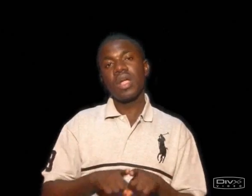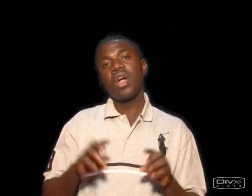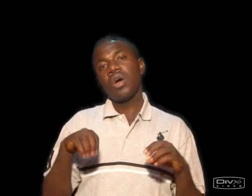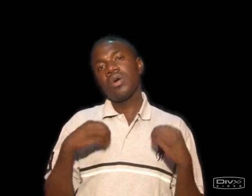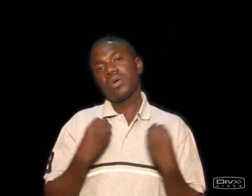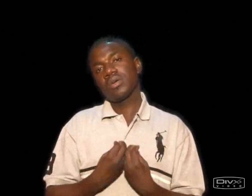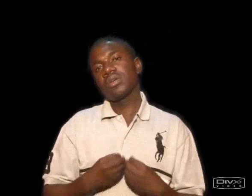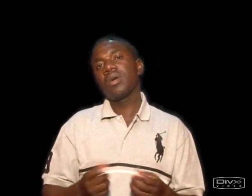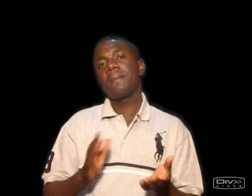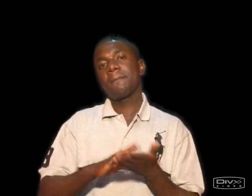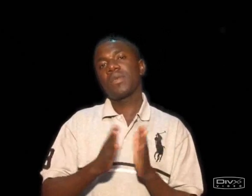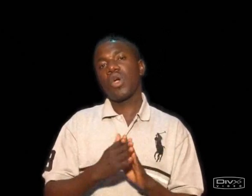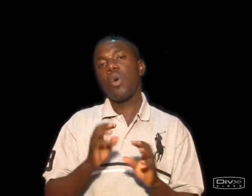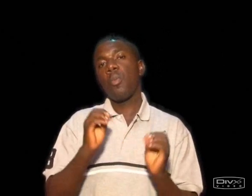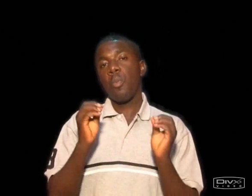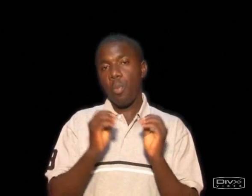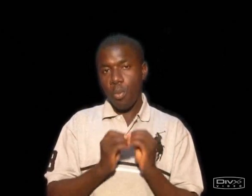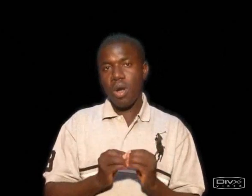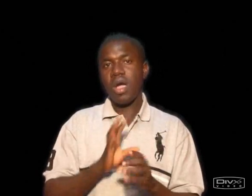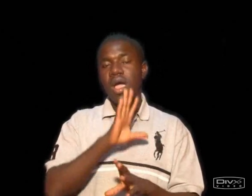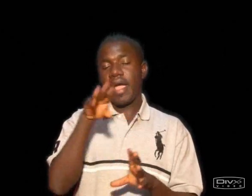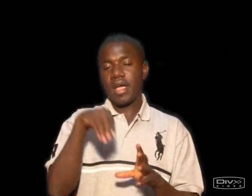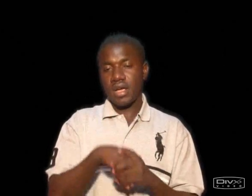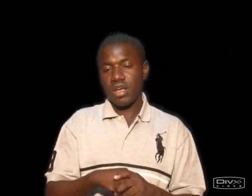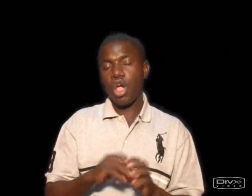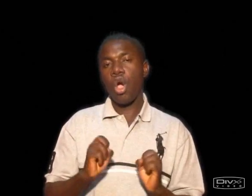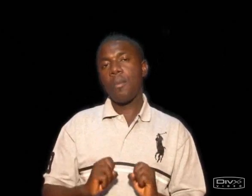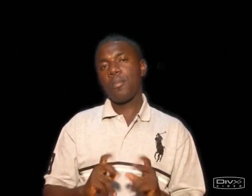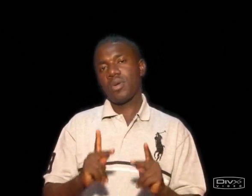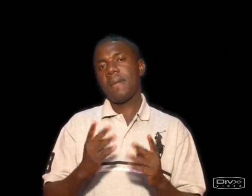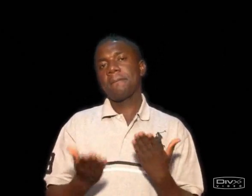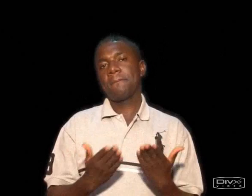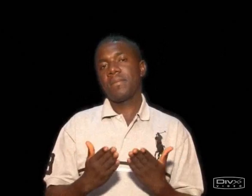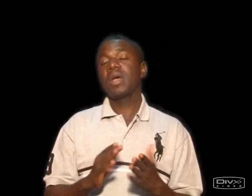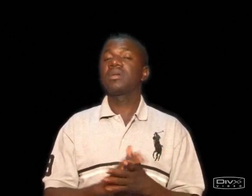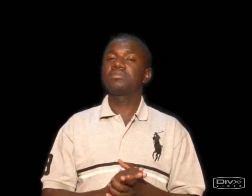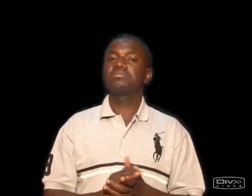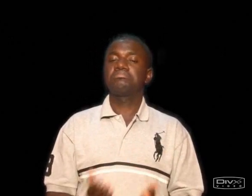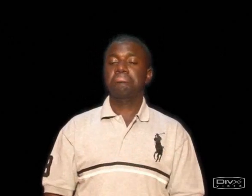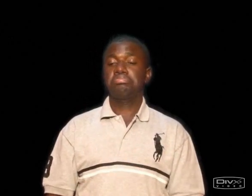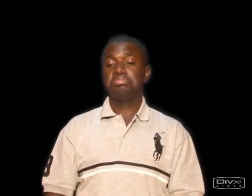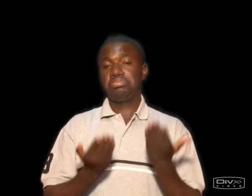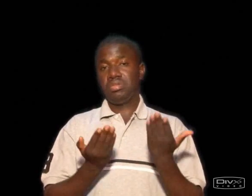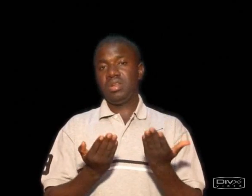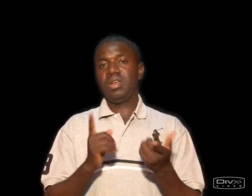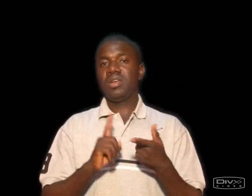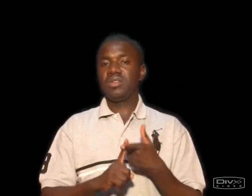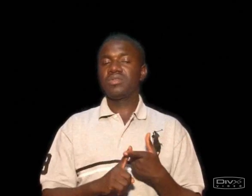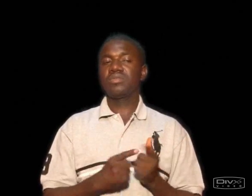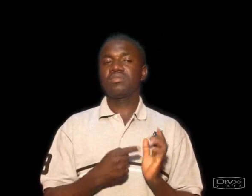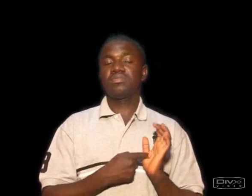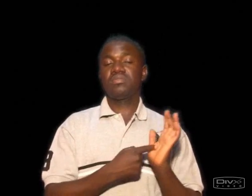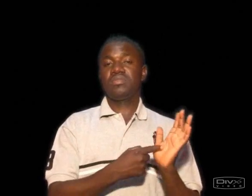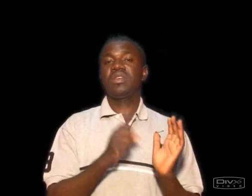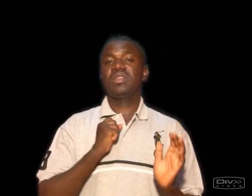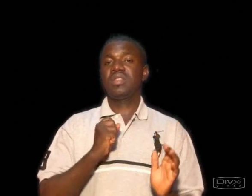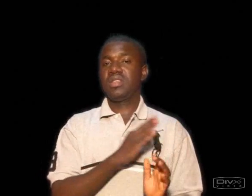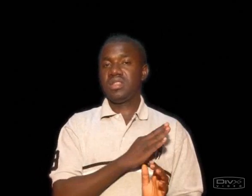As an organization becomes more inclusive, opportunities may arise to portray its diversity of staff, services